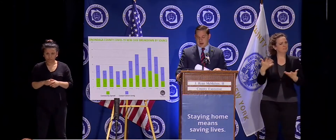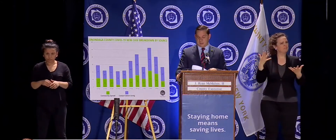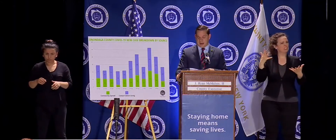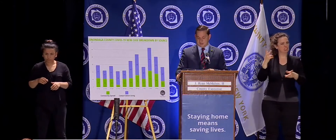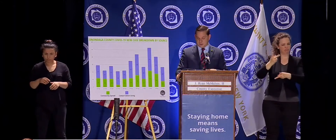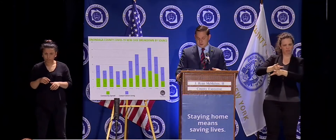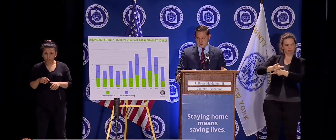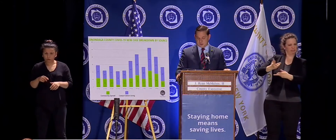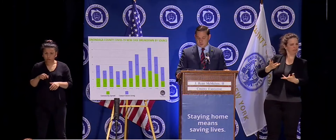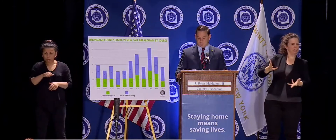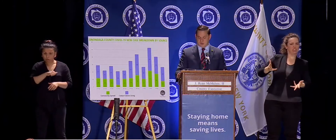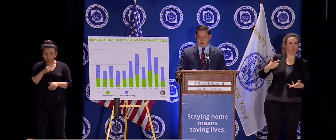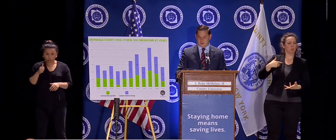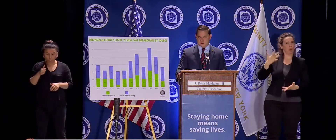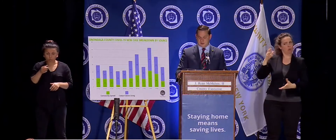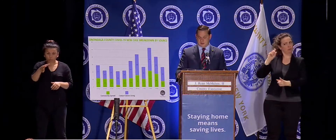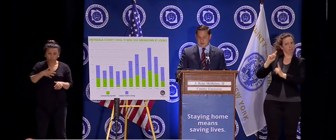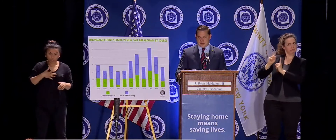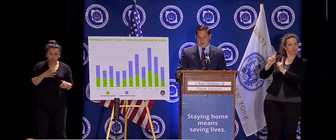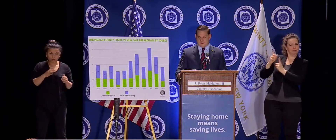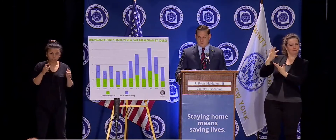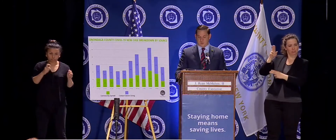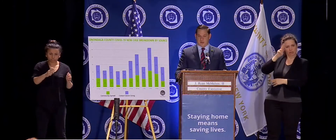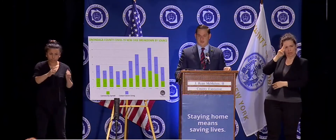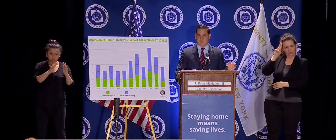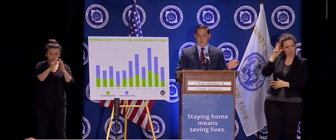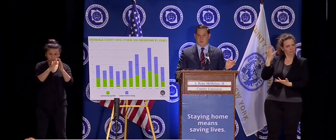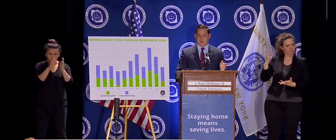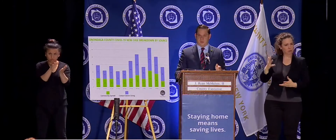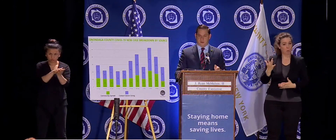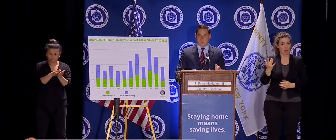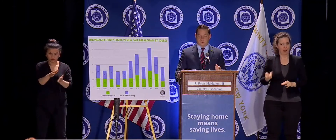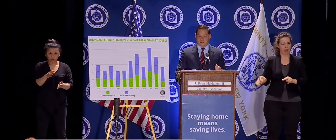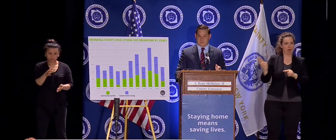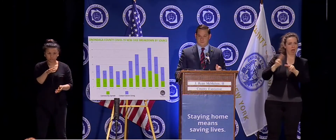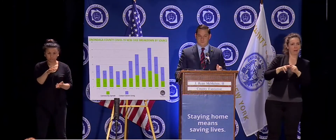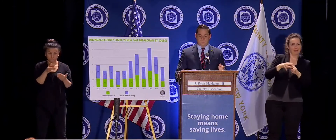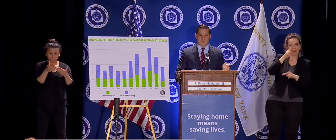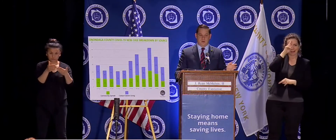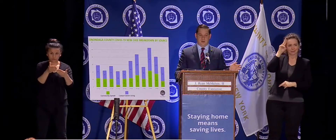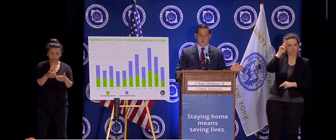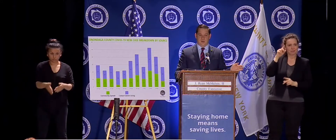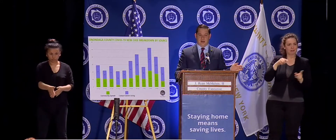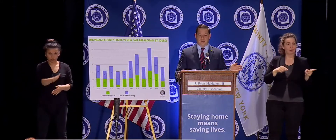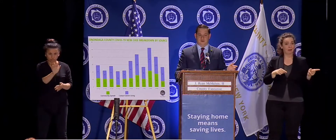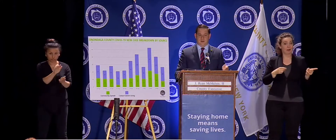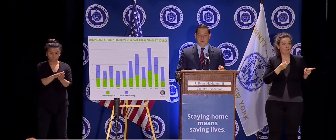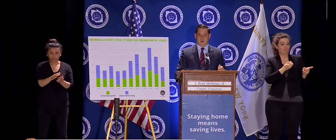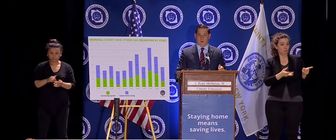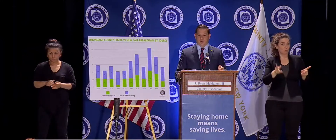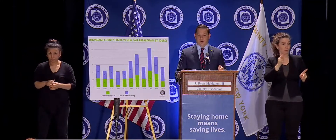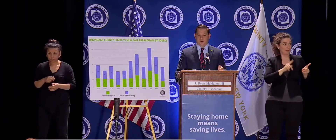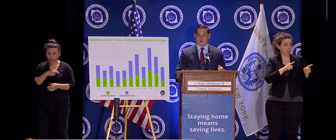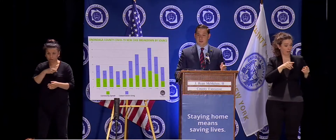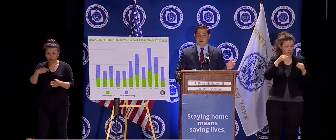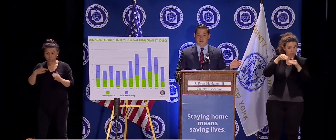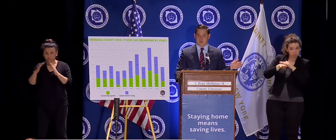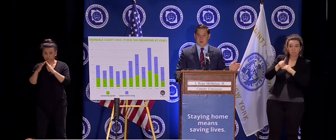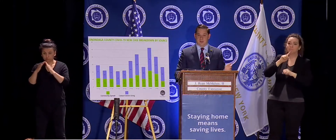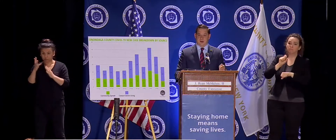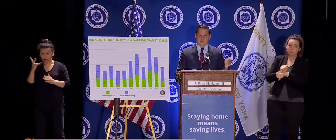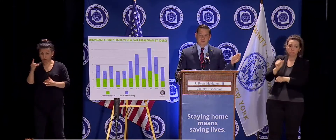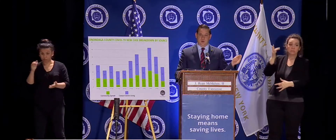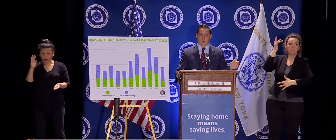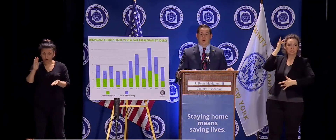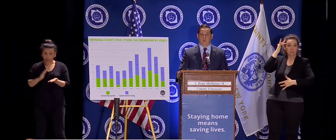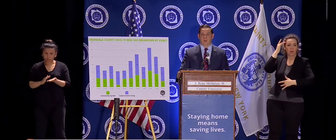had a drop in hospitalizations was because we had some more people come in that were sick, and we had some that weren't really sick that never should have